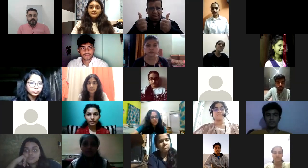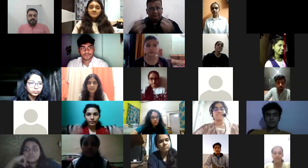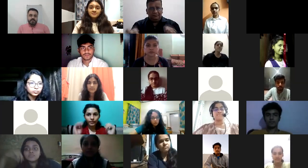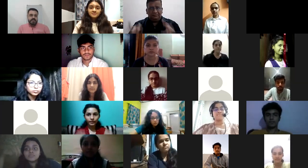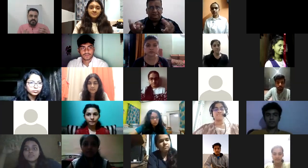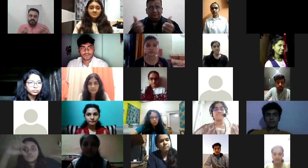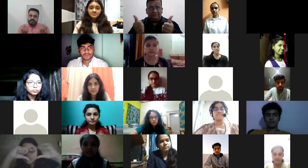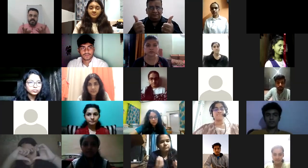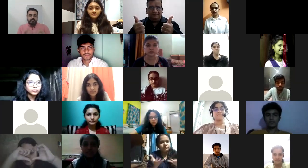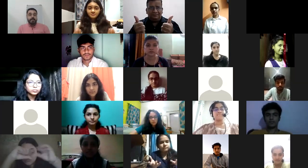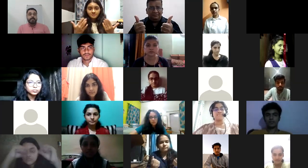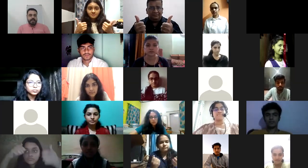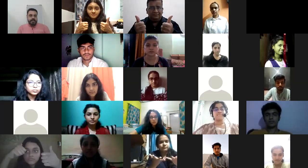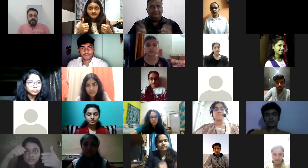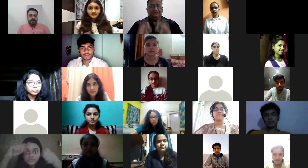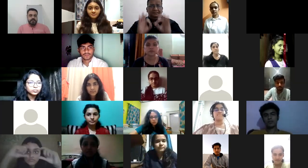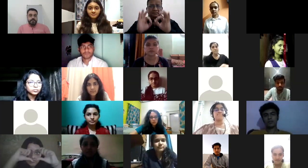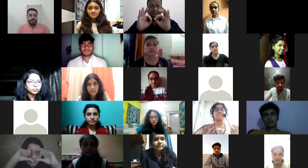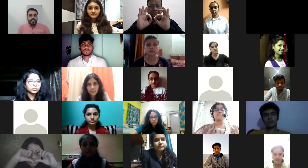Yeah, we'll start. Family.